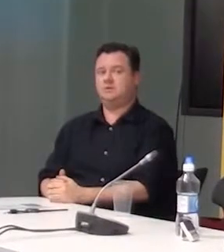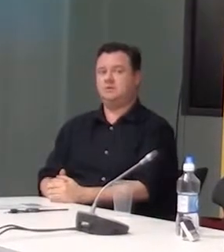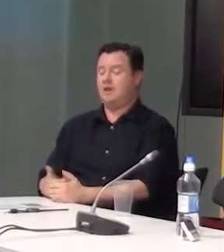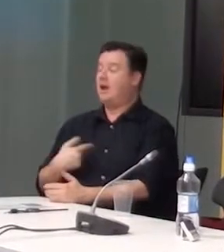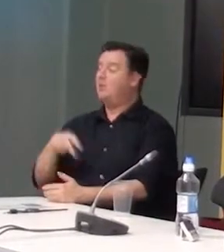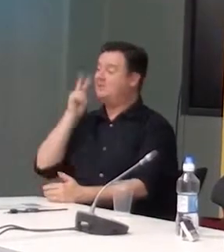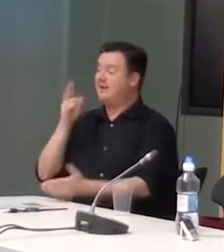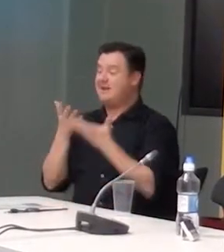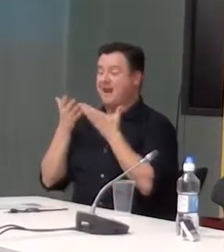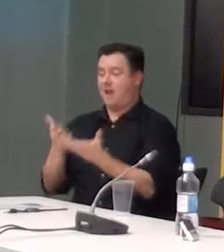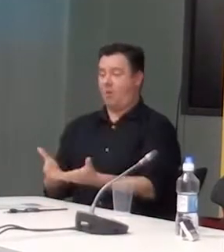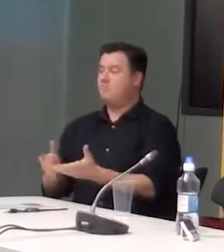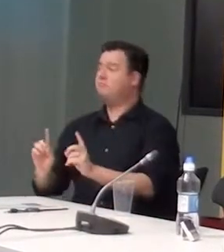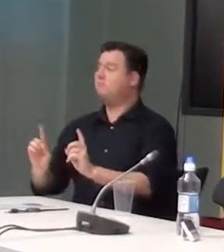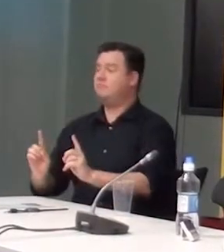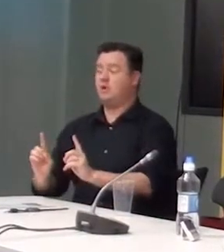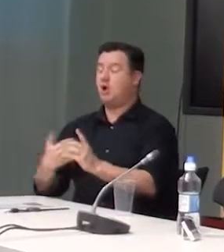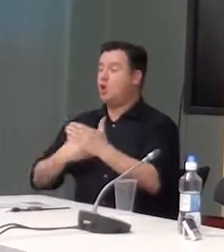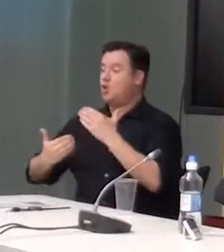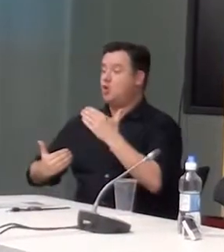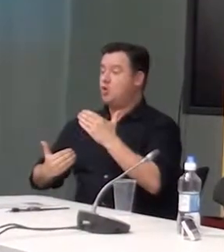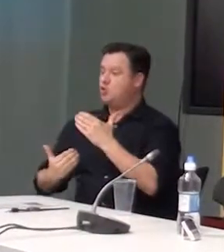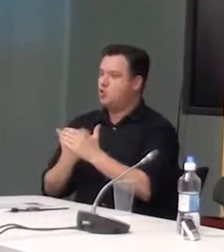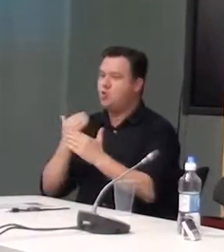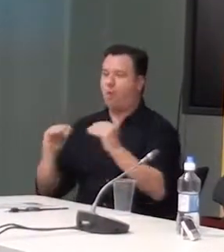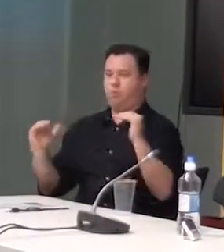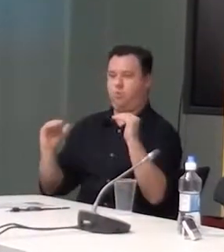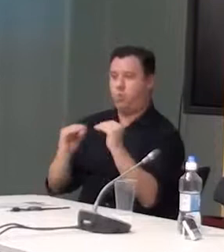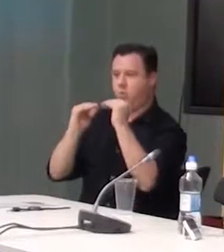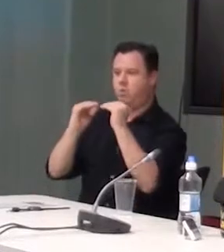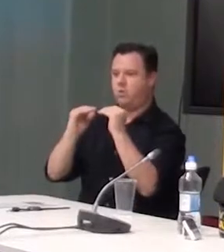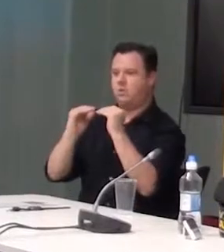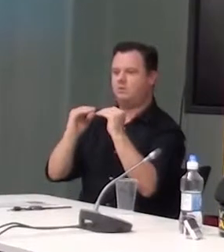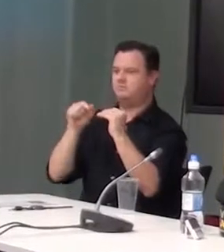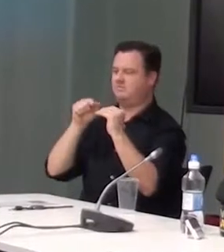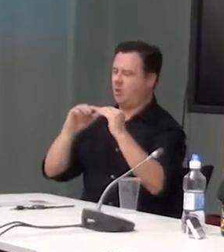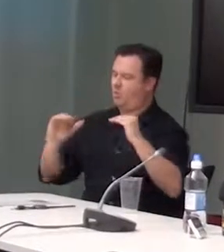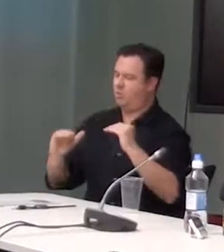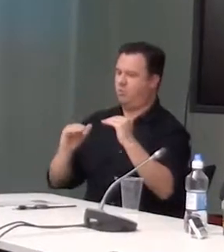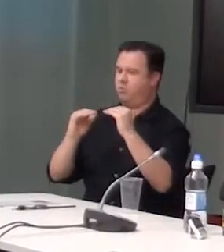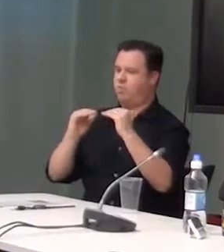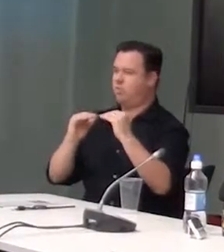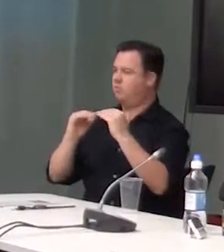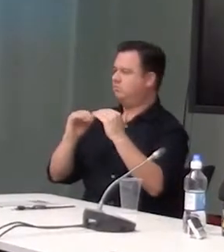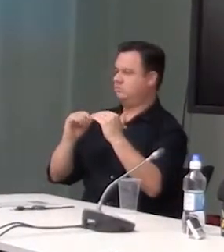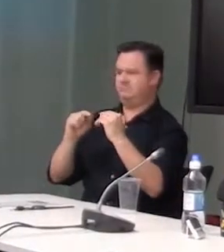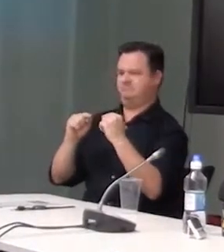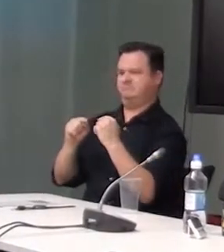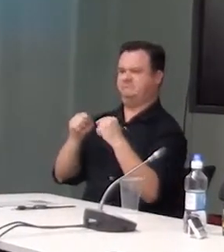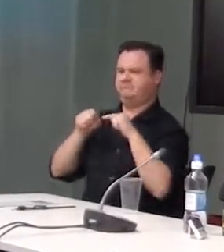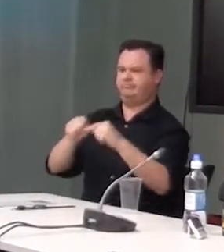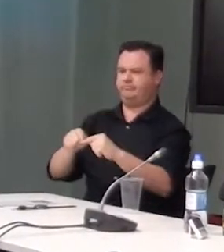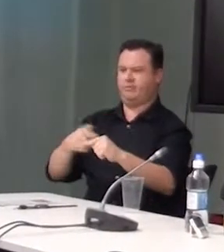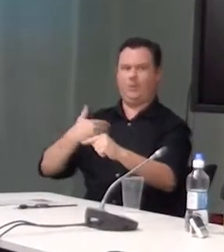we see now is new forms of war, where war is against all women in